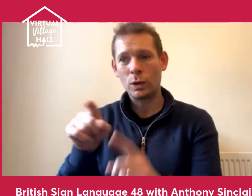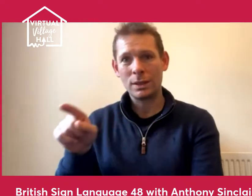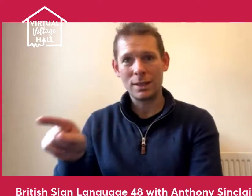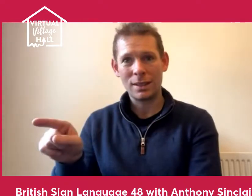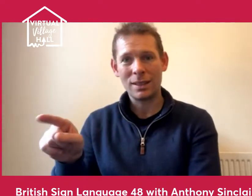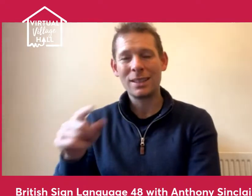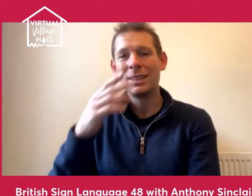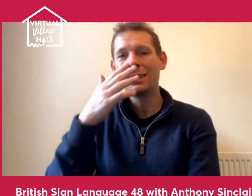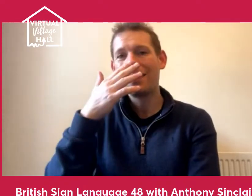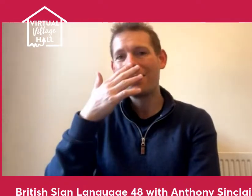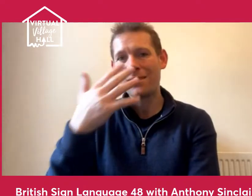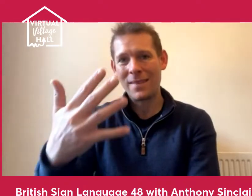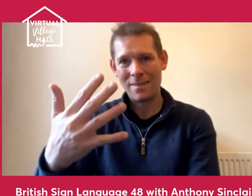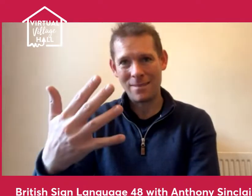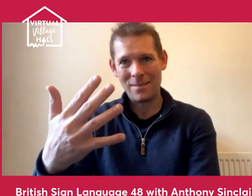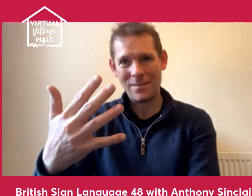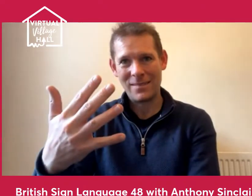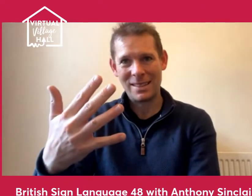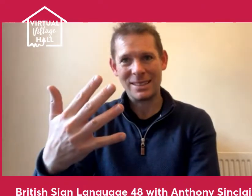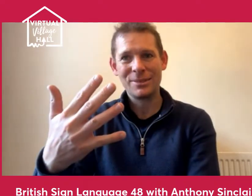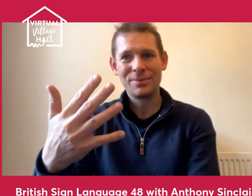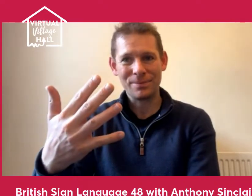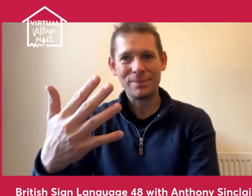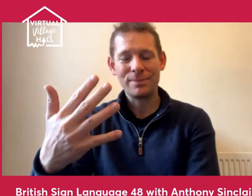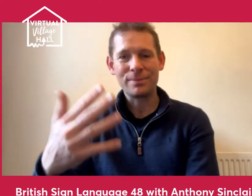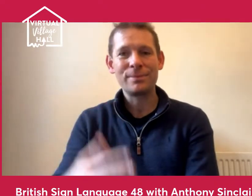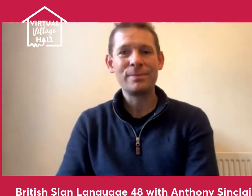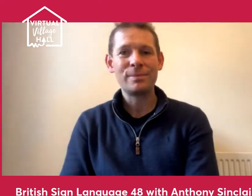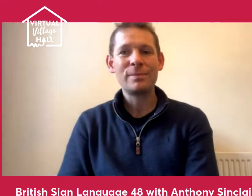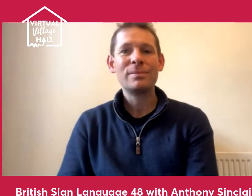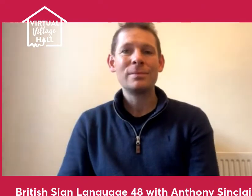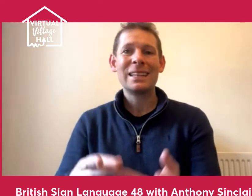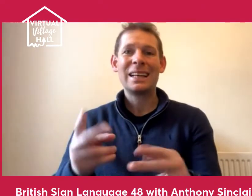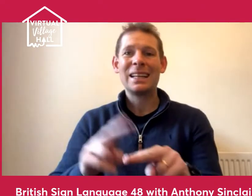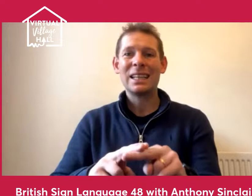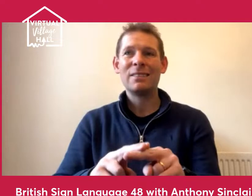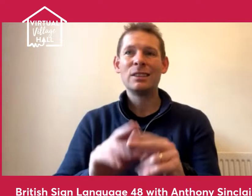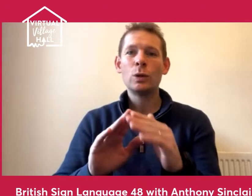as the age sign is, and my daughter is 5, so you actually don't need the sign for age.